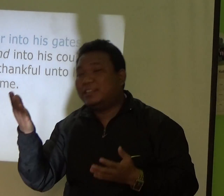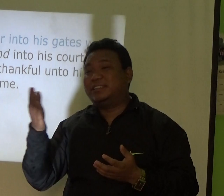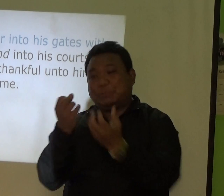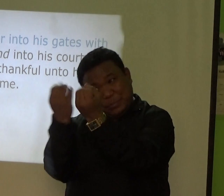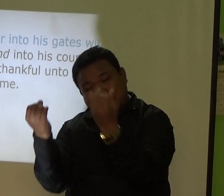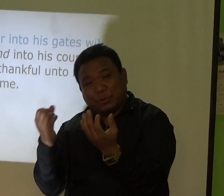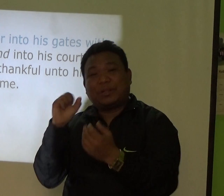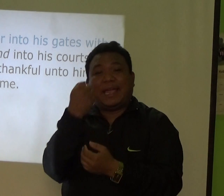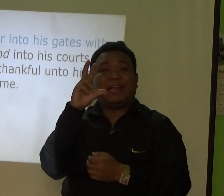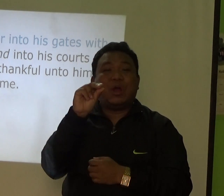These people cannot